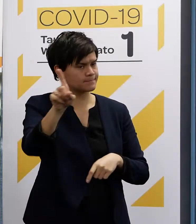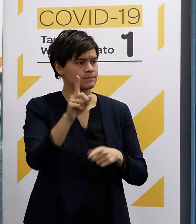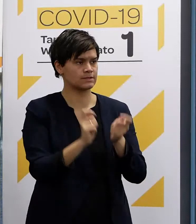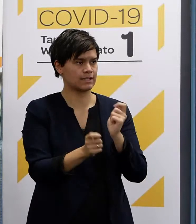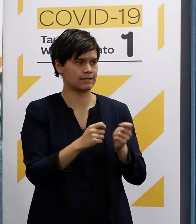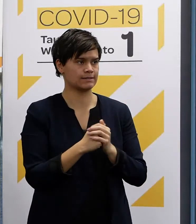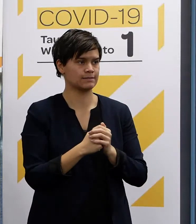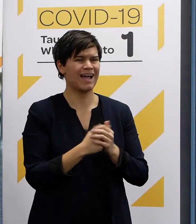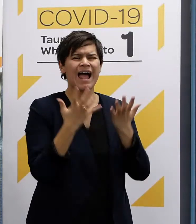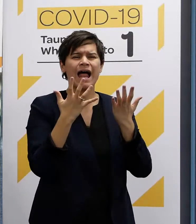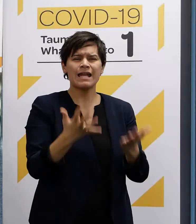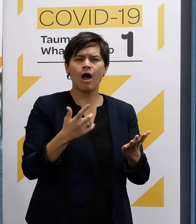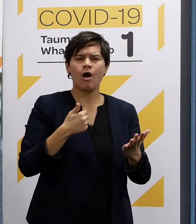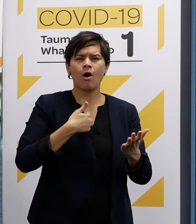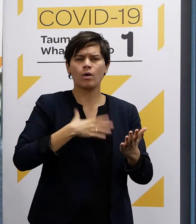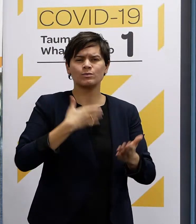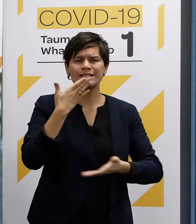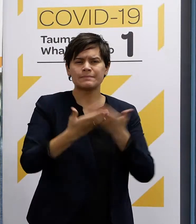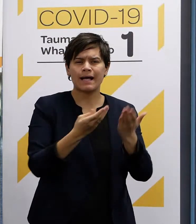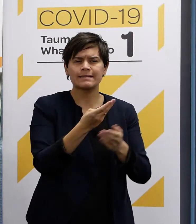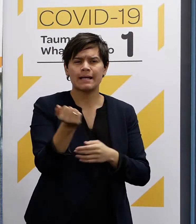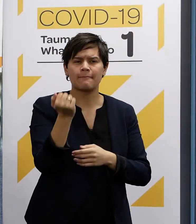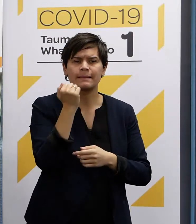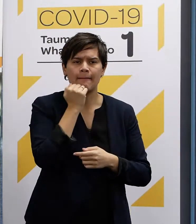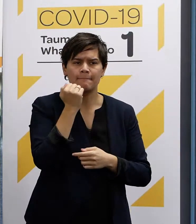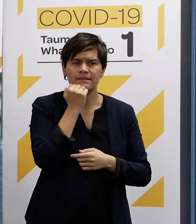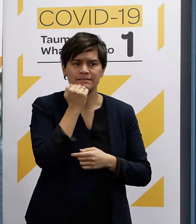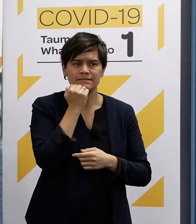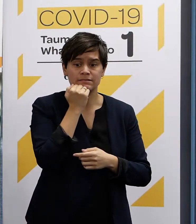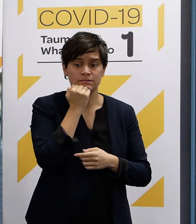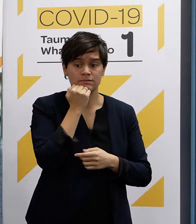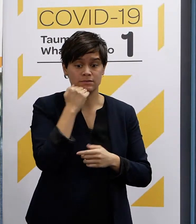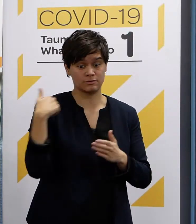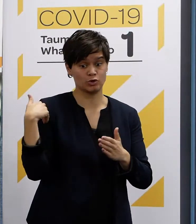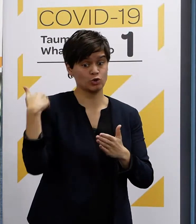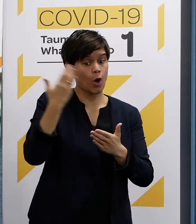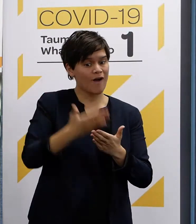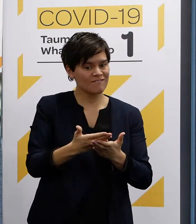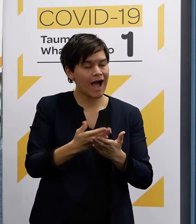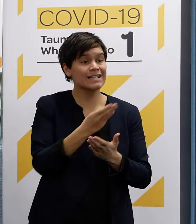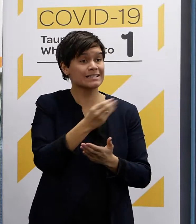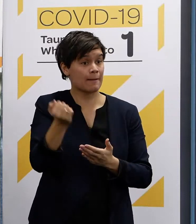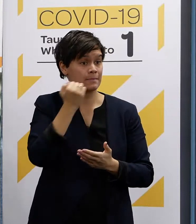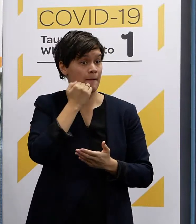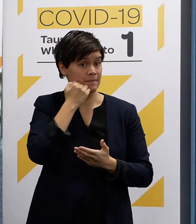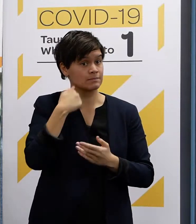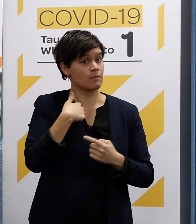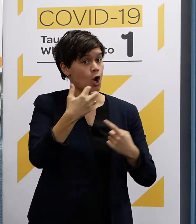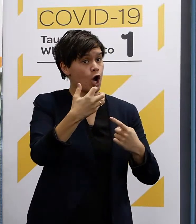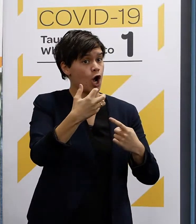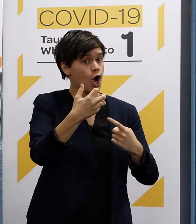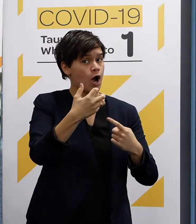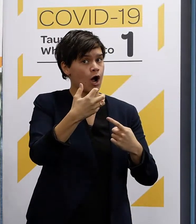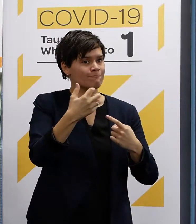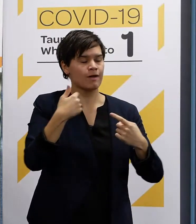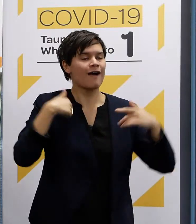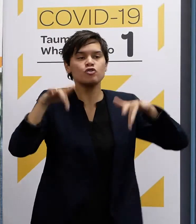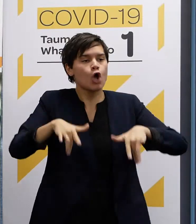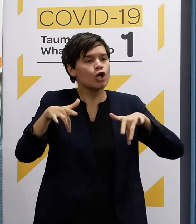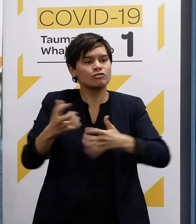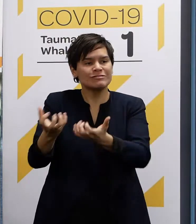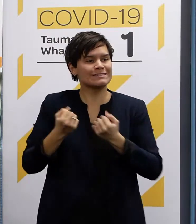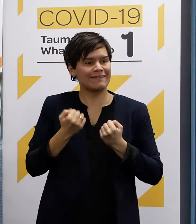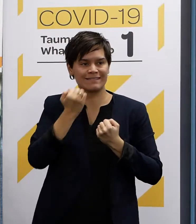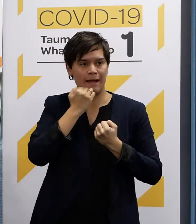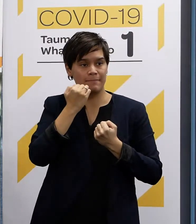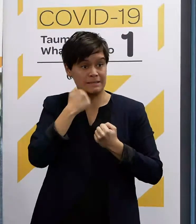with the numbers. And I just want to reiterate, the reason I haven't provided you with the numbers is not because I've been trying to hide anything. I simply haven't had them, but the team have worked